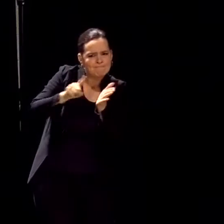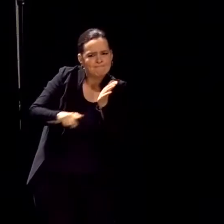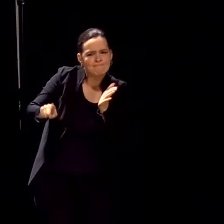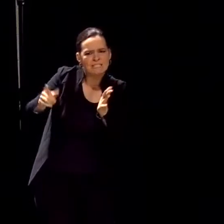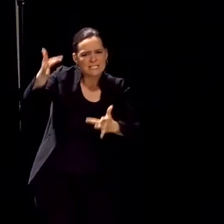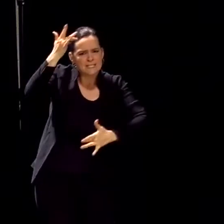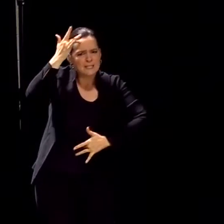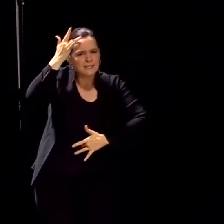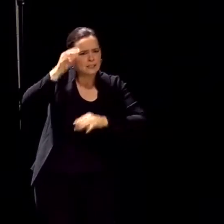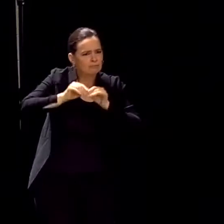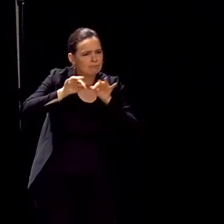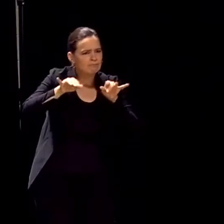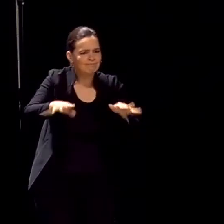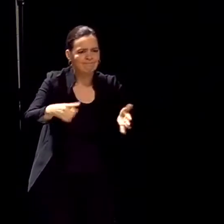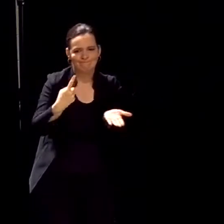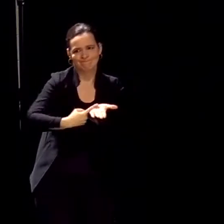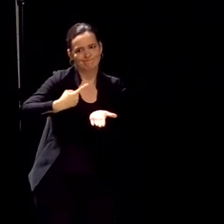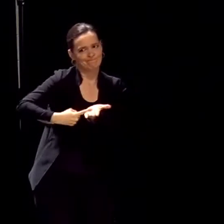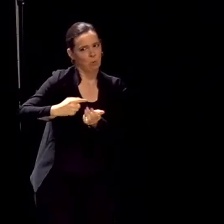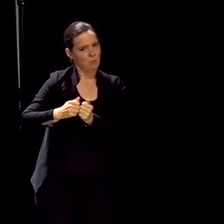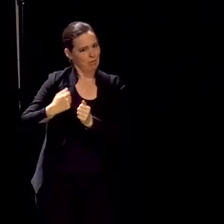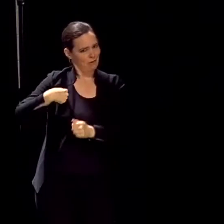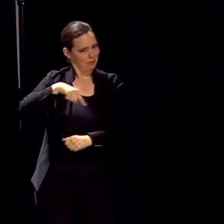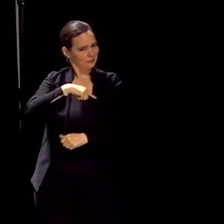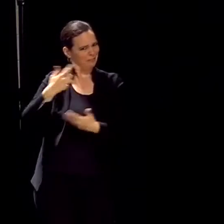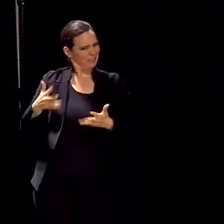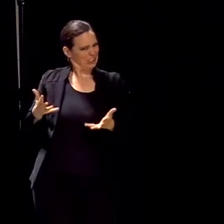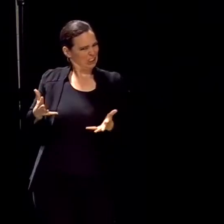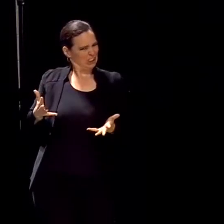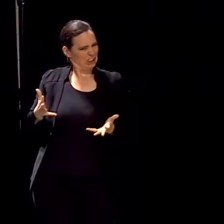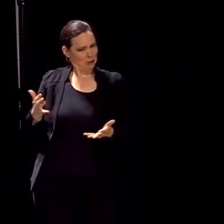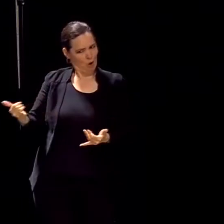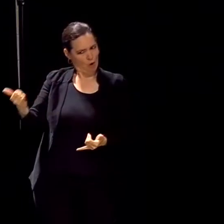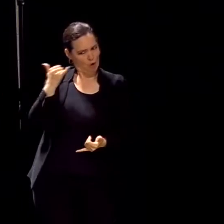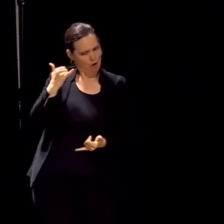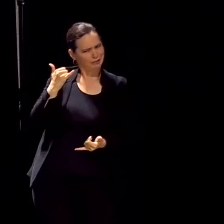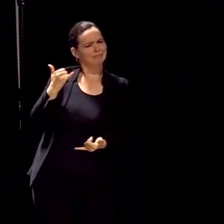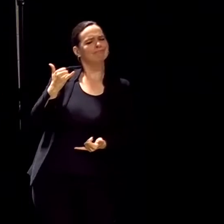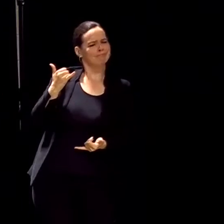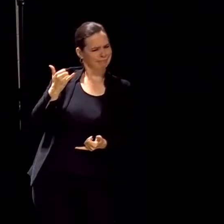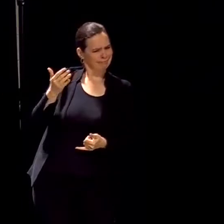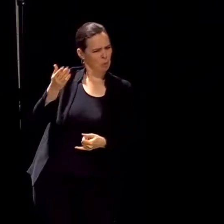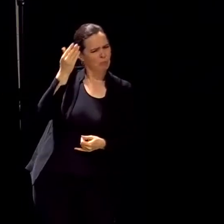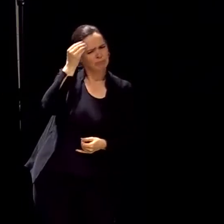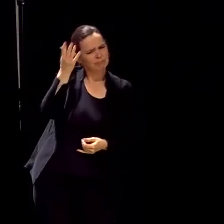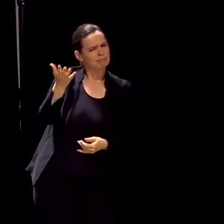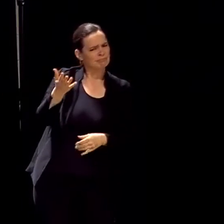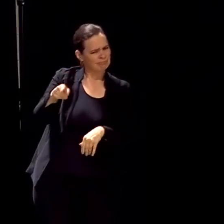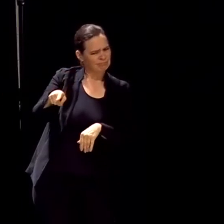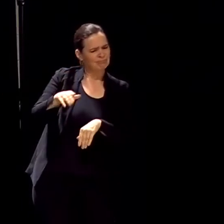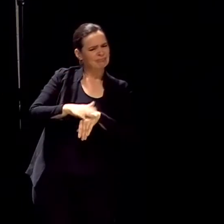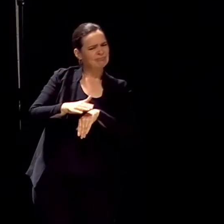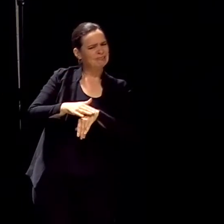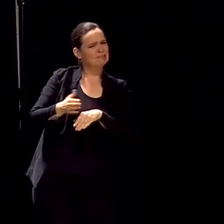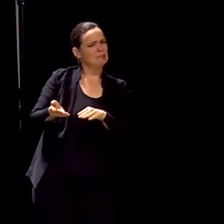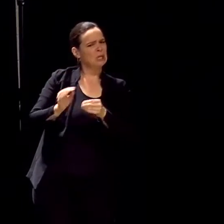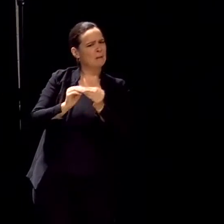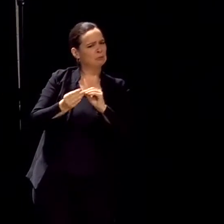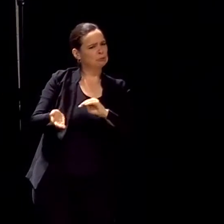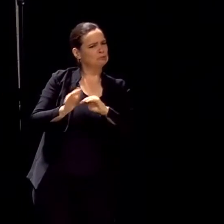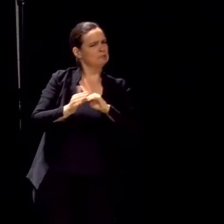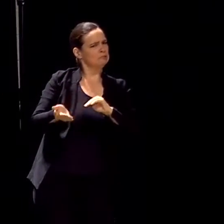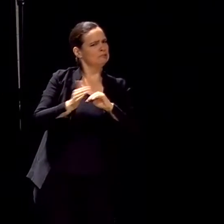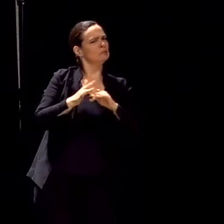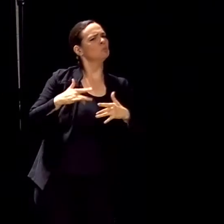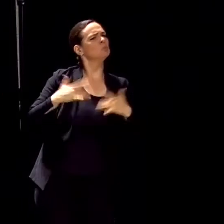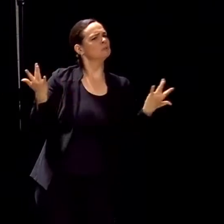no denying the data. We are seeing different parts of the community that are not in the pause zone now, but are